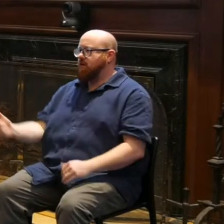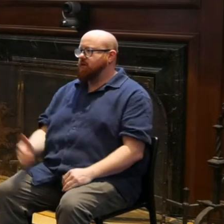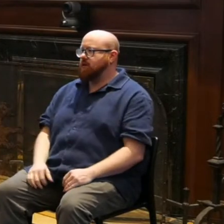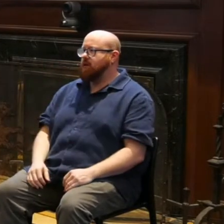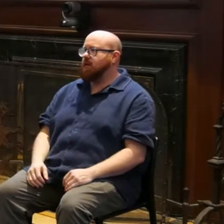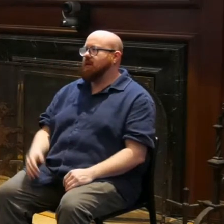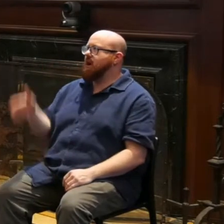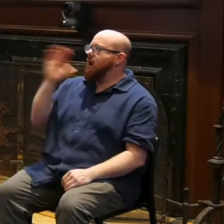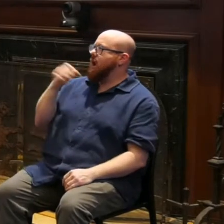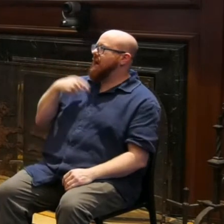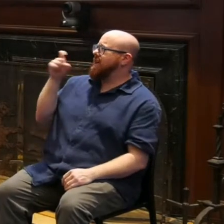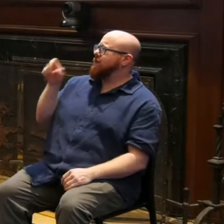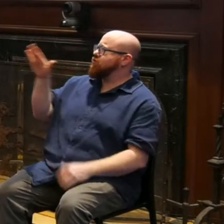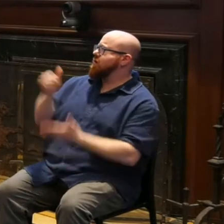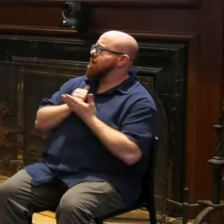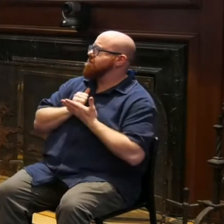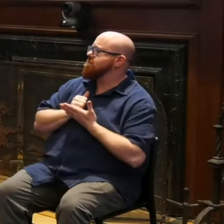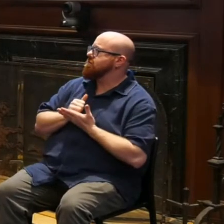I need your help.